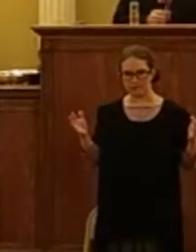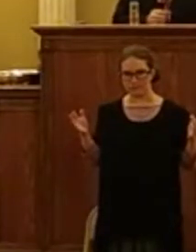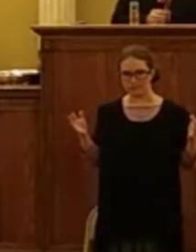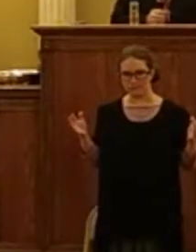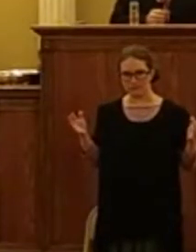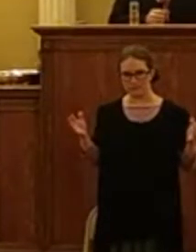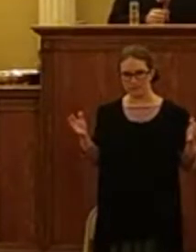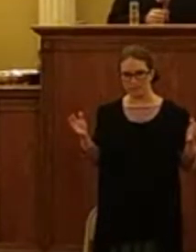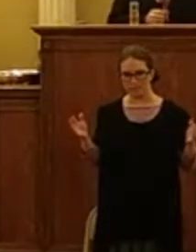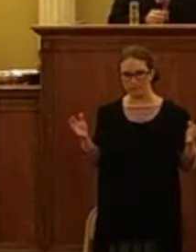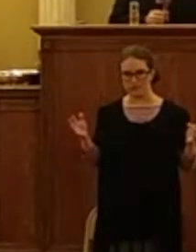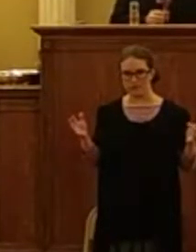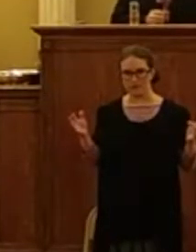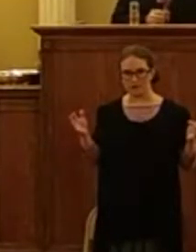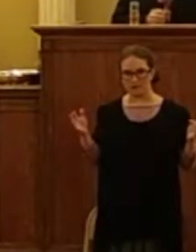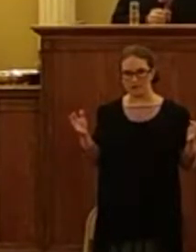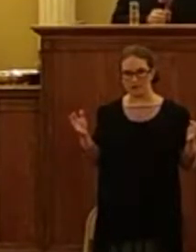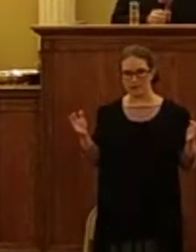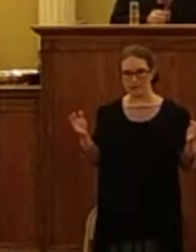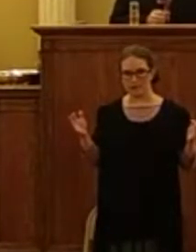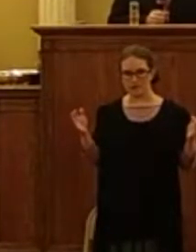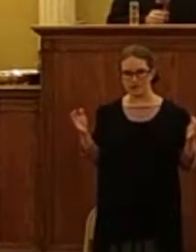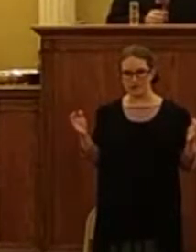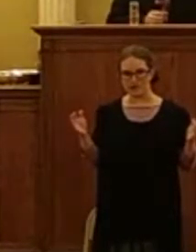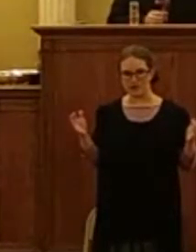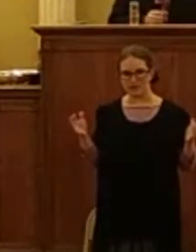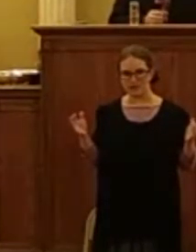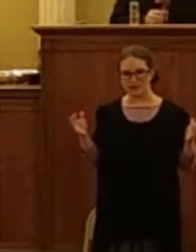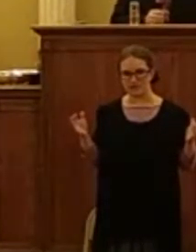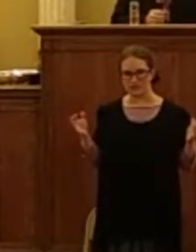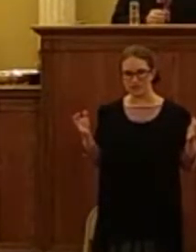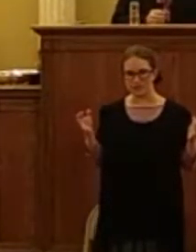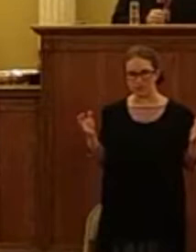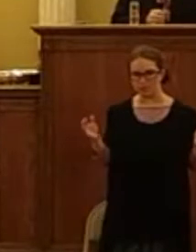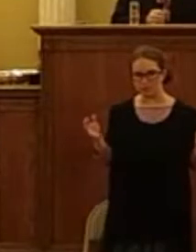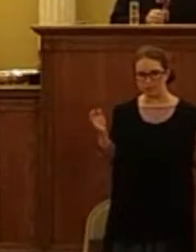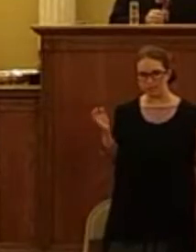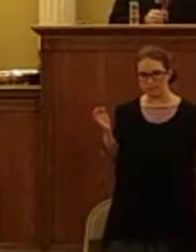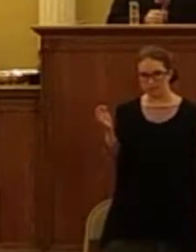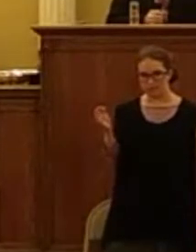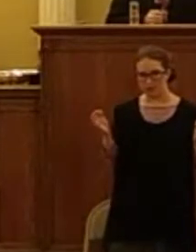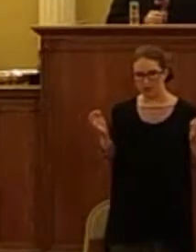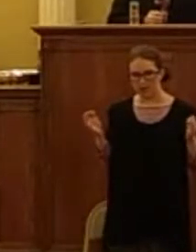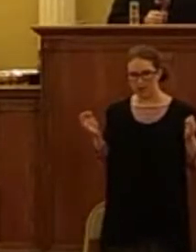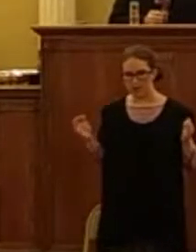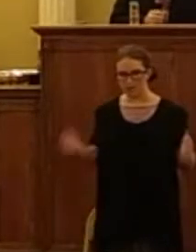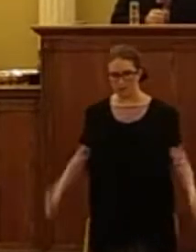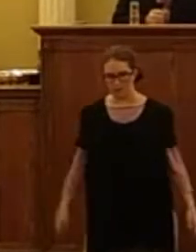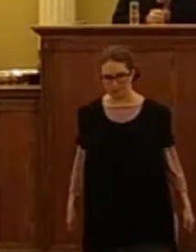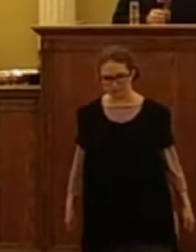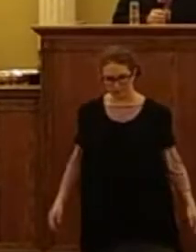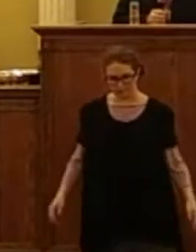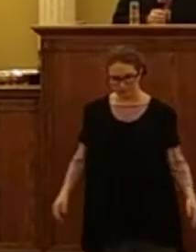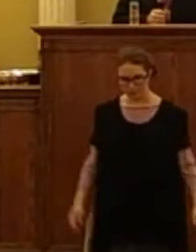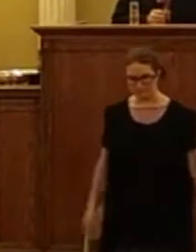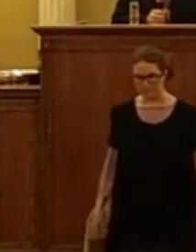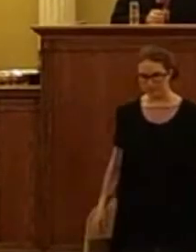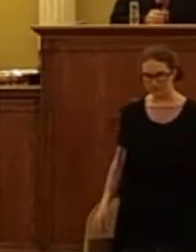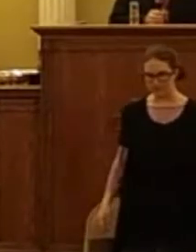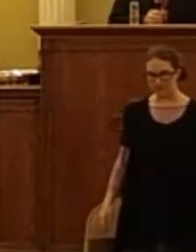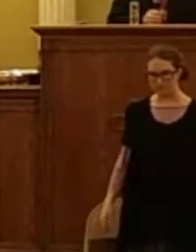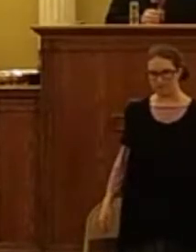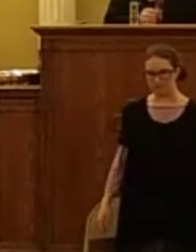receive. Give us instruction tonight. In Jesus' name, thank you for your blessings. In the name of